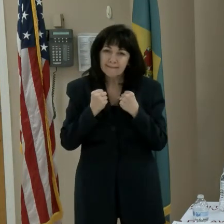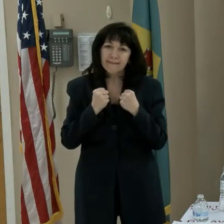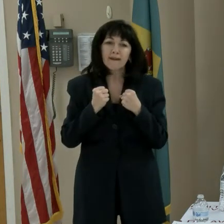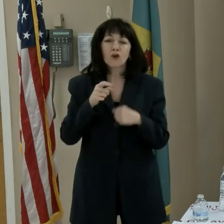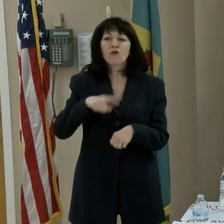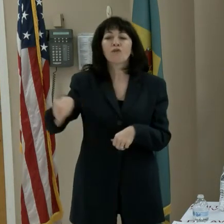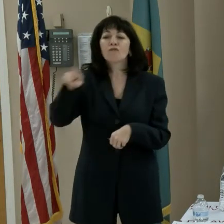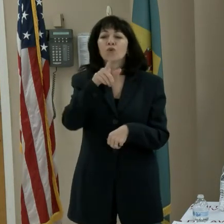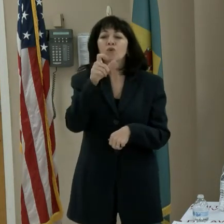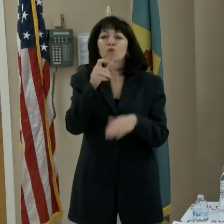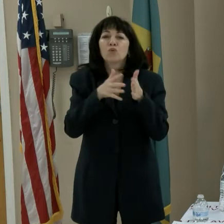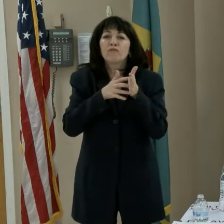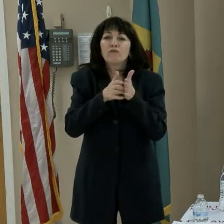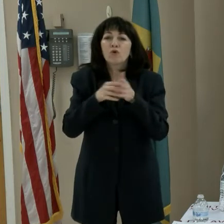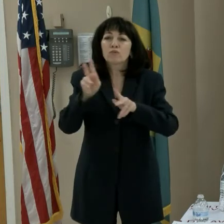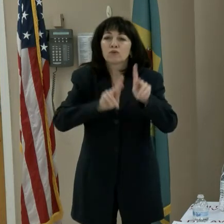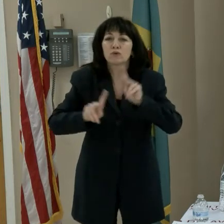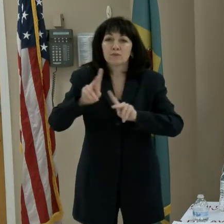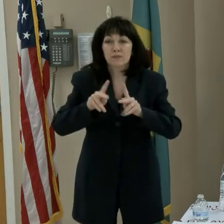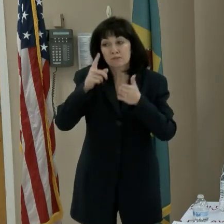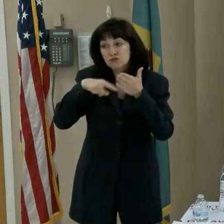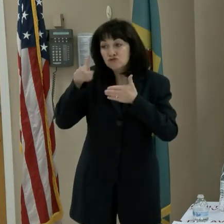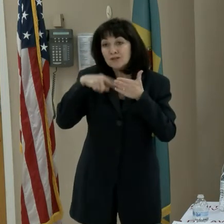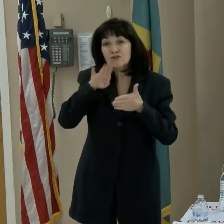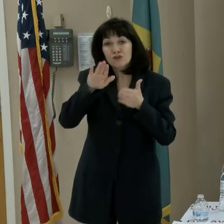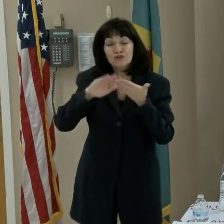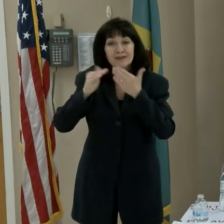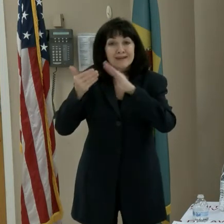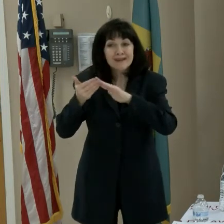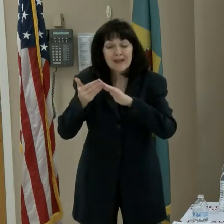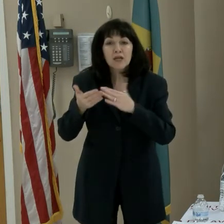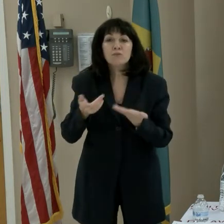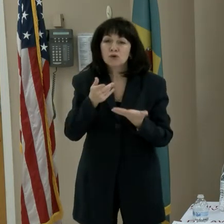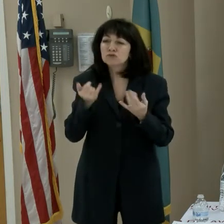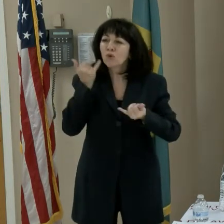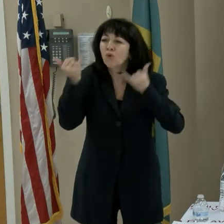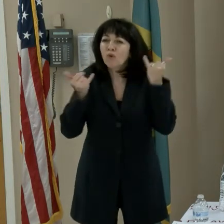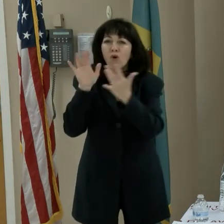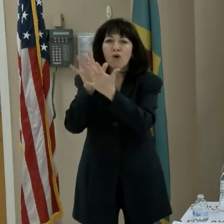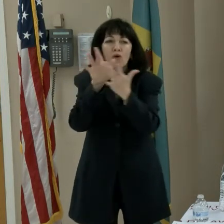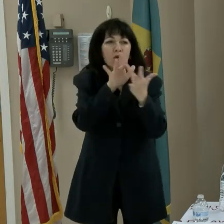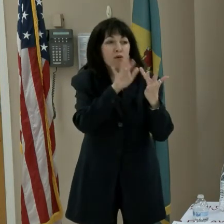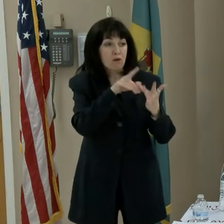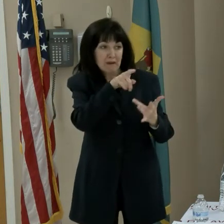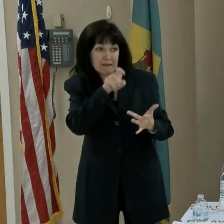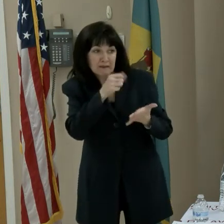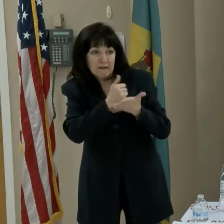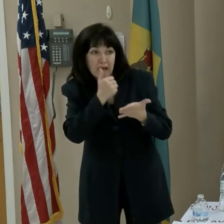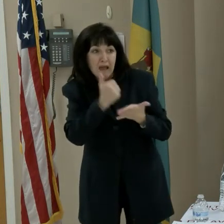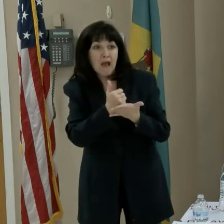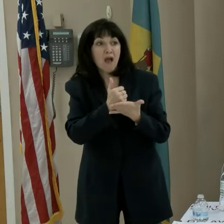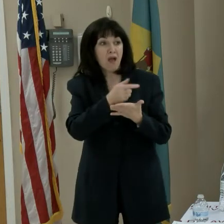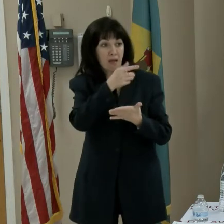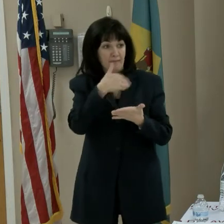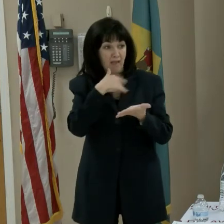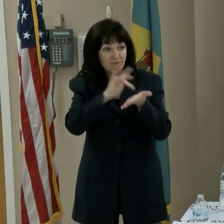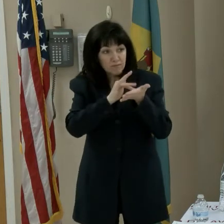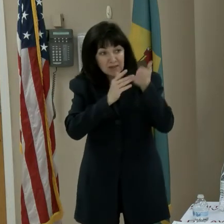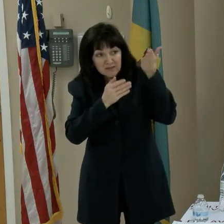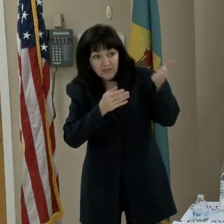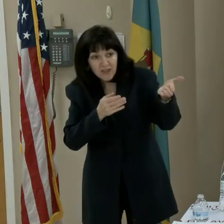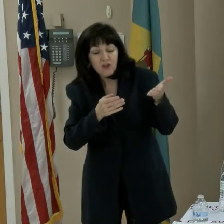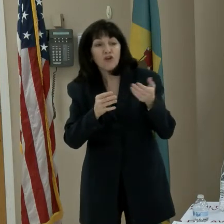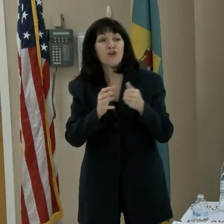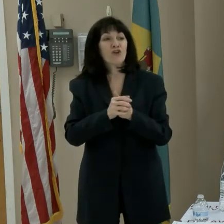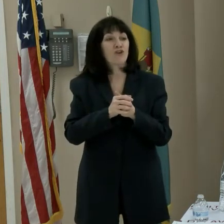neighbors, make sure that you're making phone calls and you're trying to see who may really need help with getting their medications or getting to a